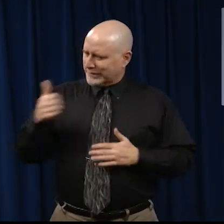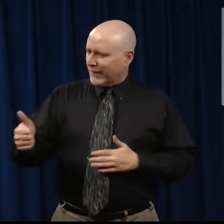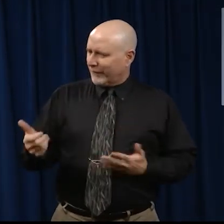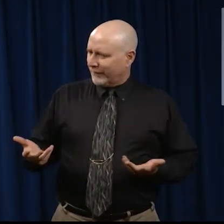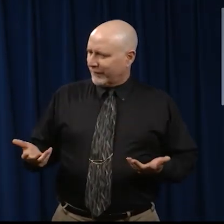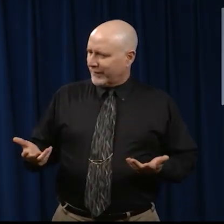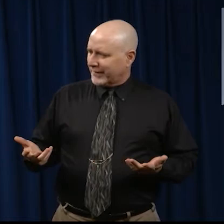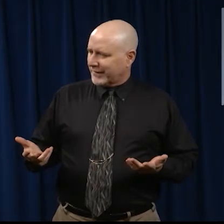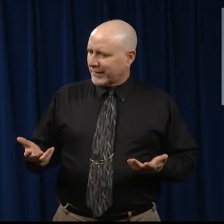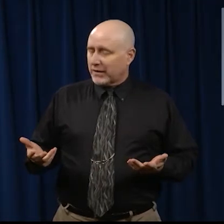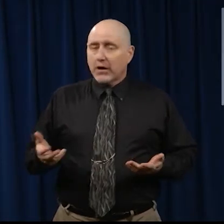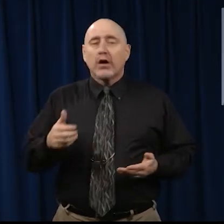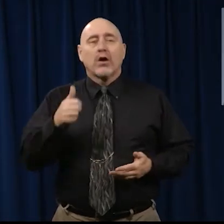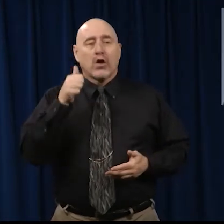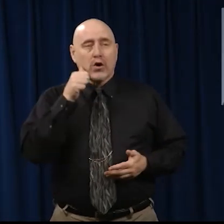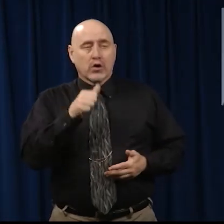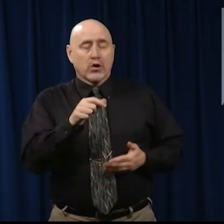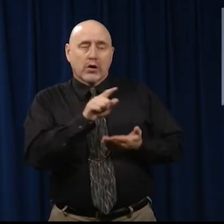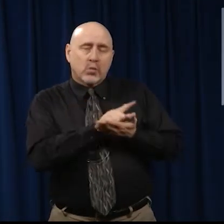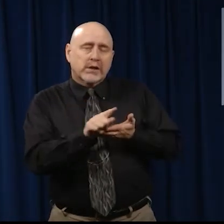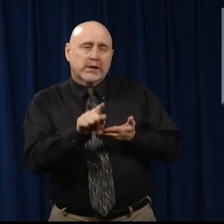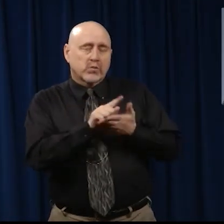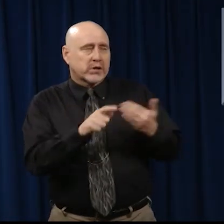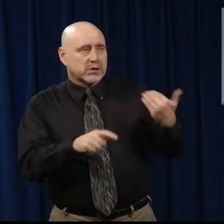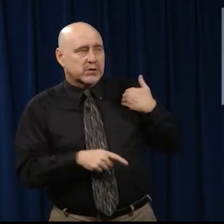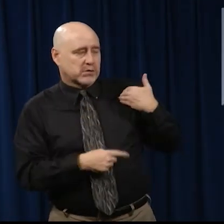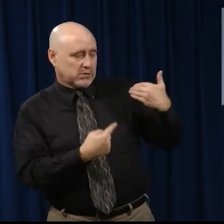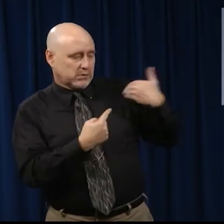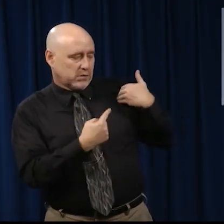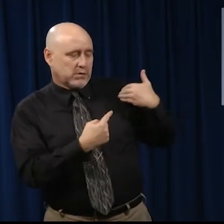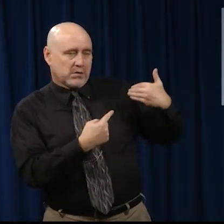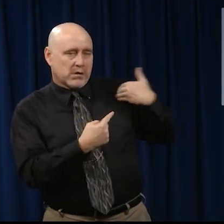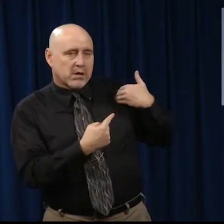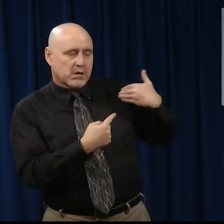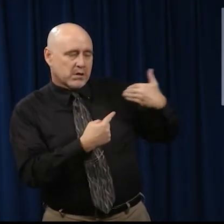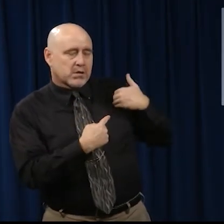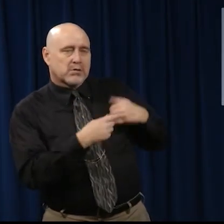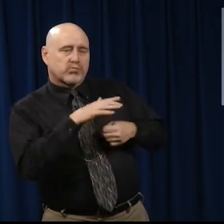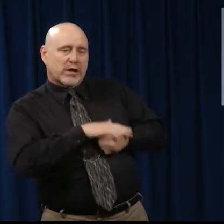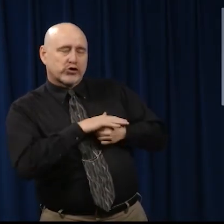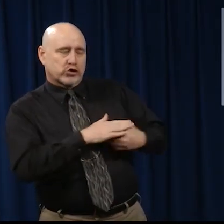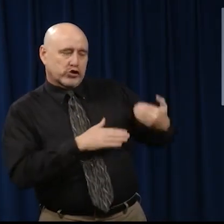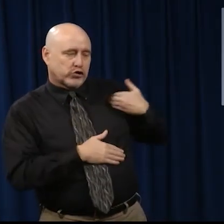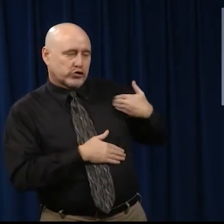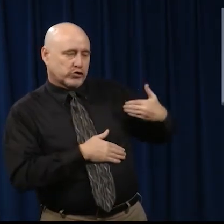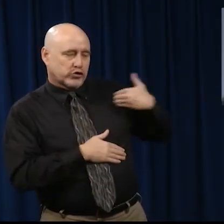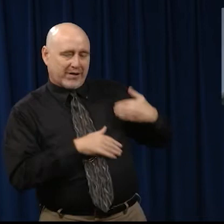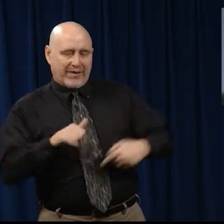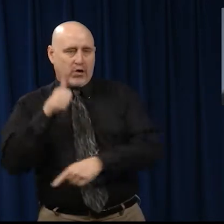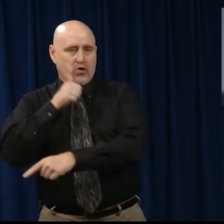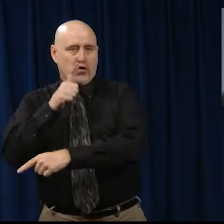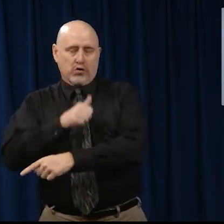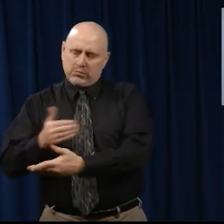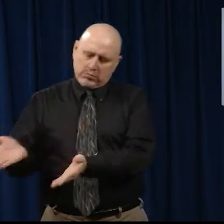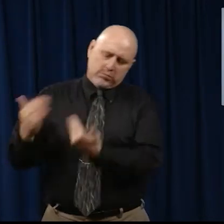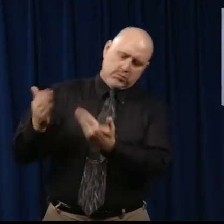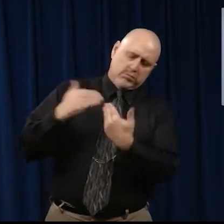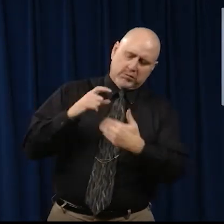a little. She did that weekend after weekend. Tried to pressure this young lady to